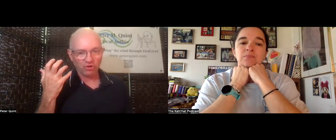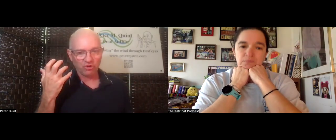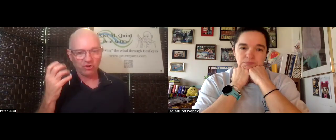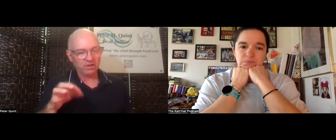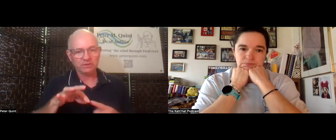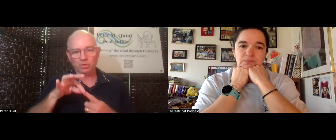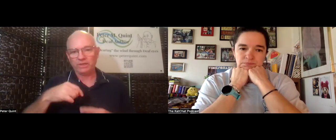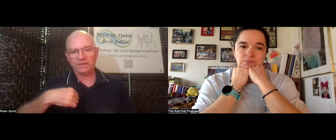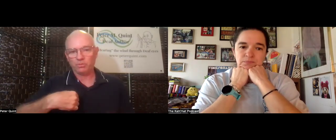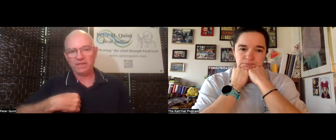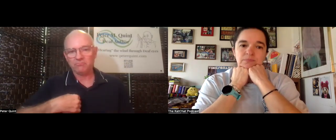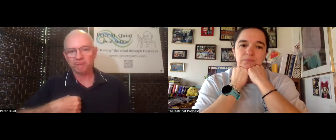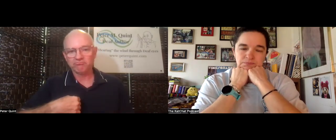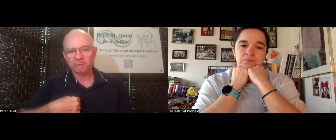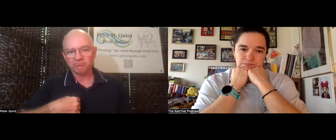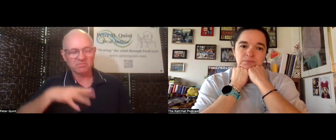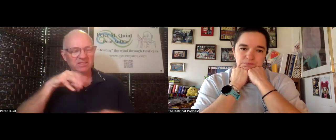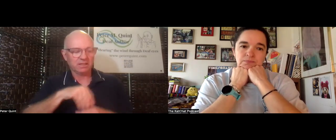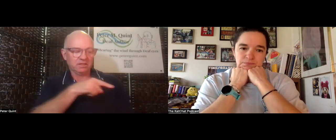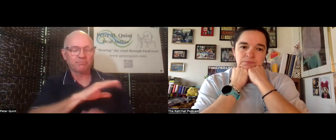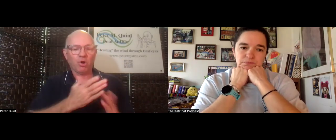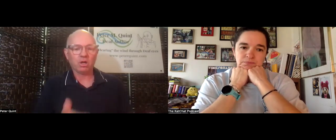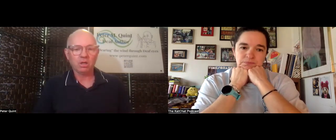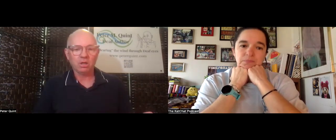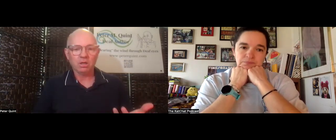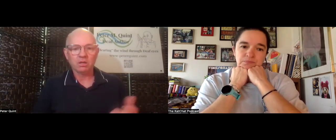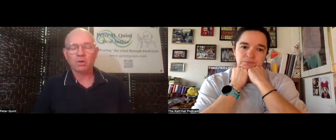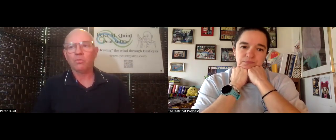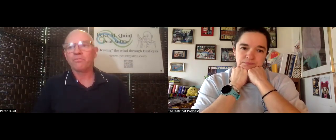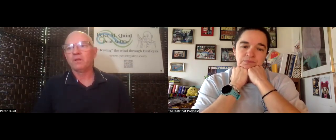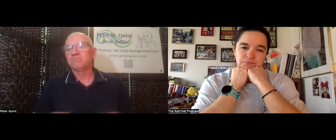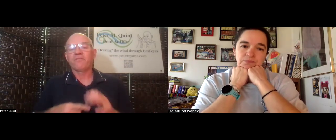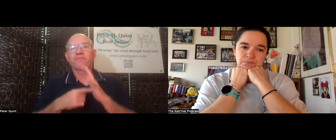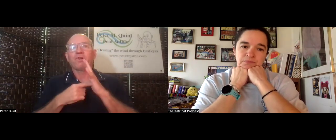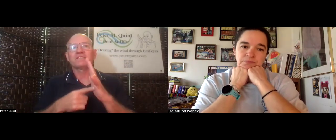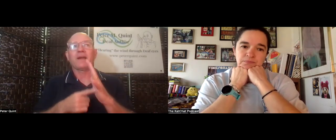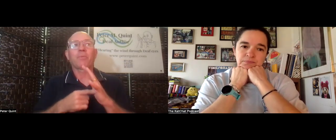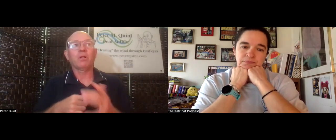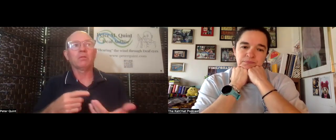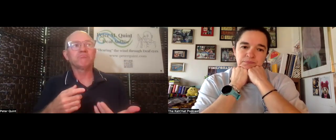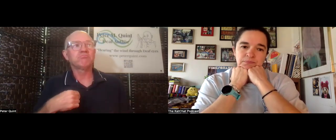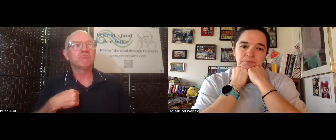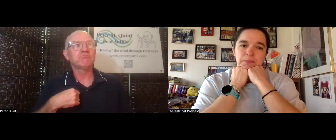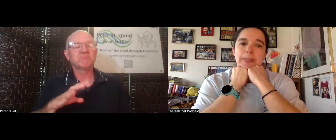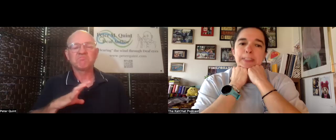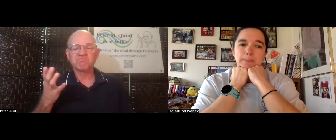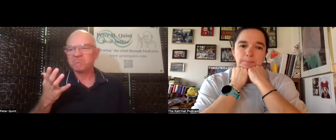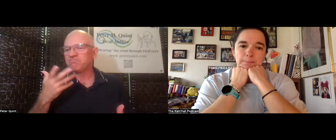anger is unique to me. That's in this book. You know, for example,